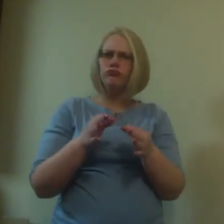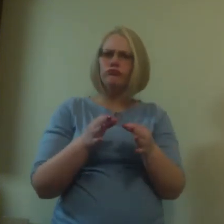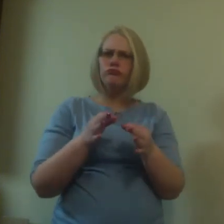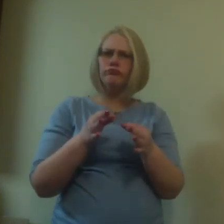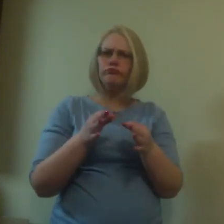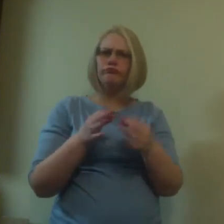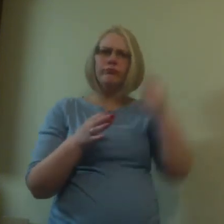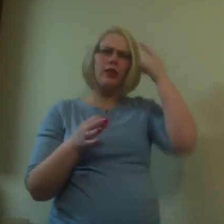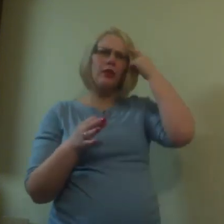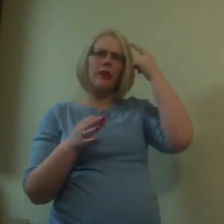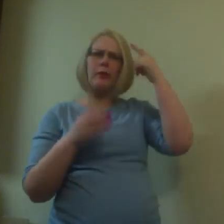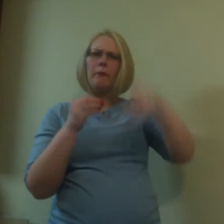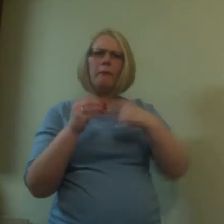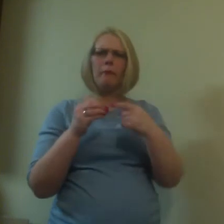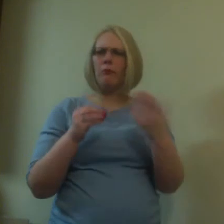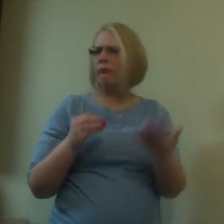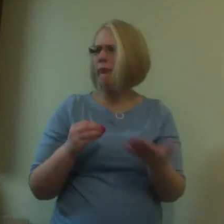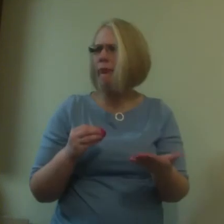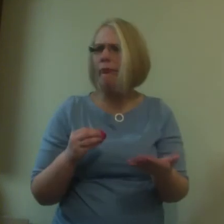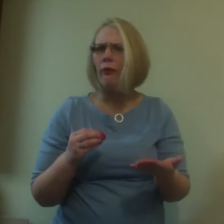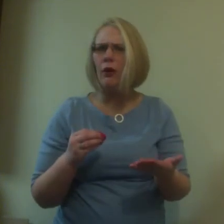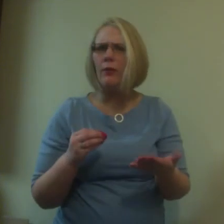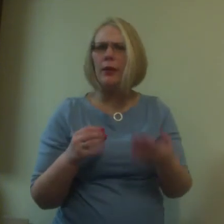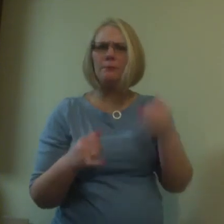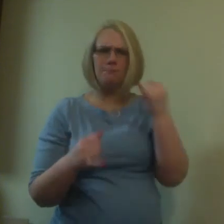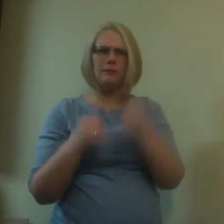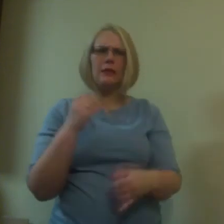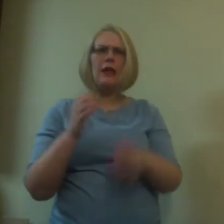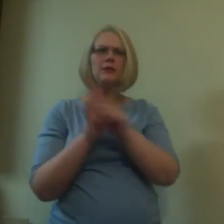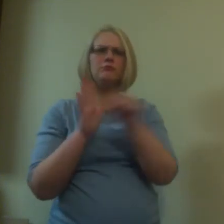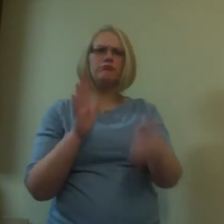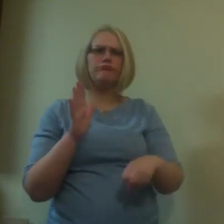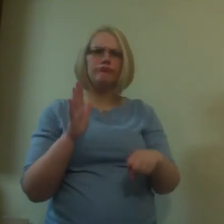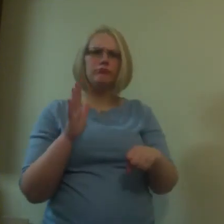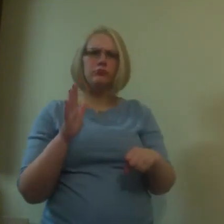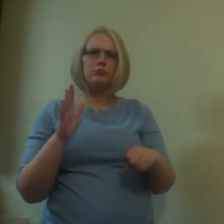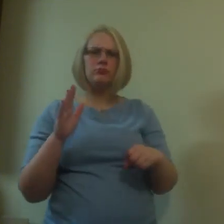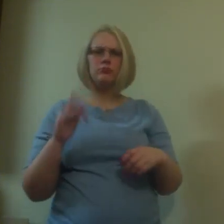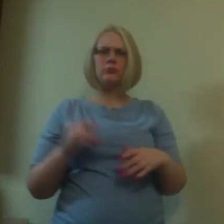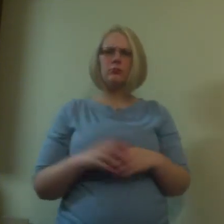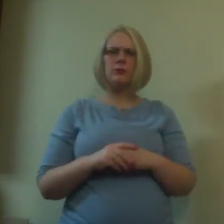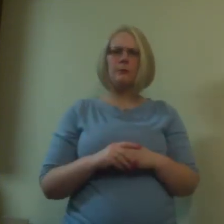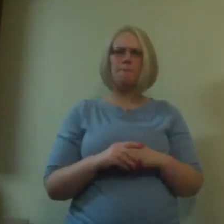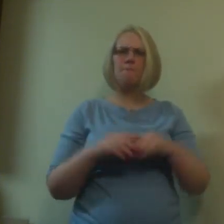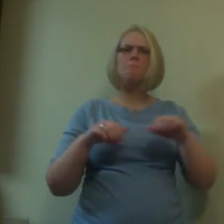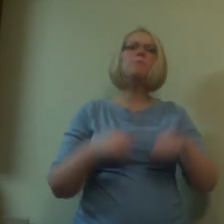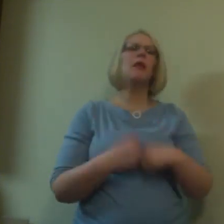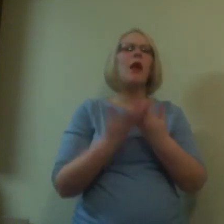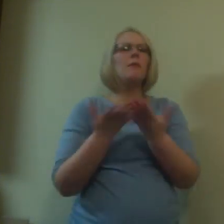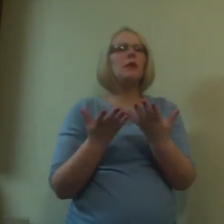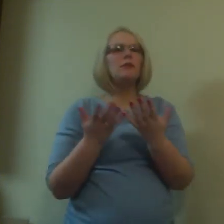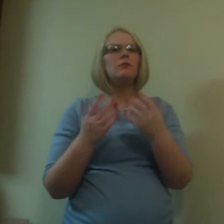I can't think that fast. Slow down. How many seasons are there in a year? Four